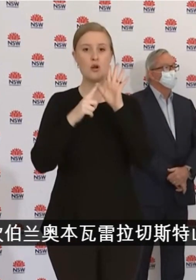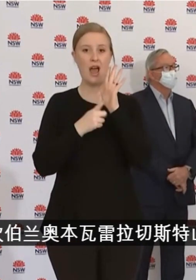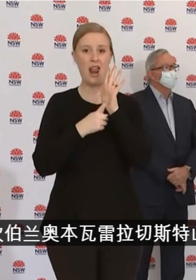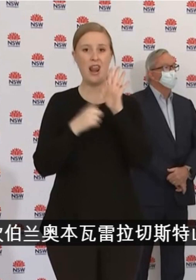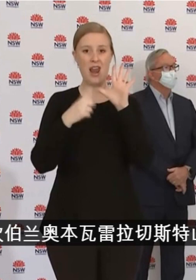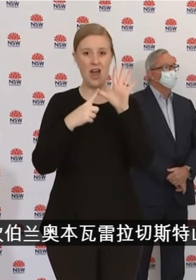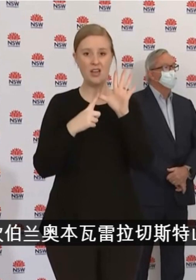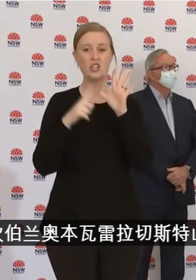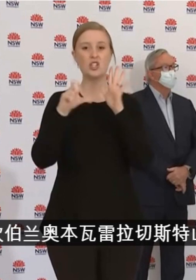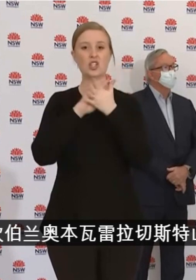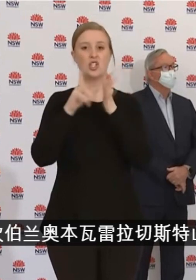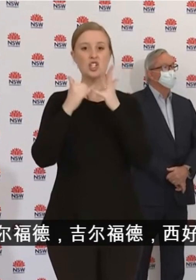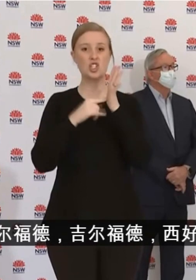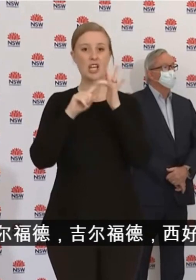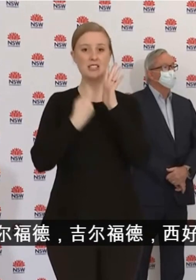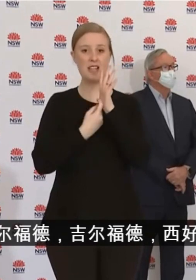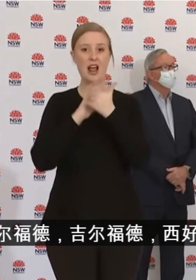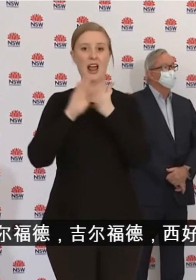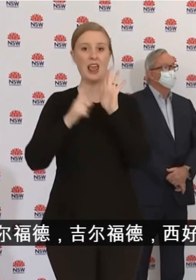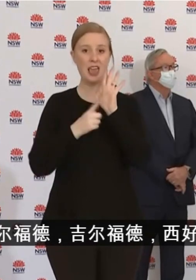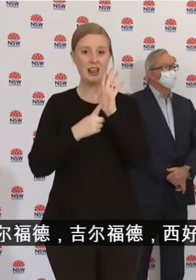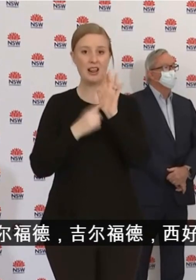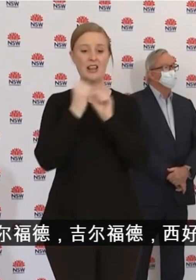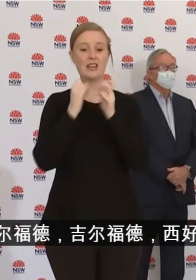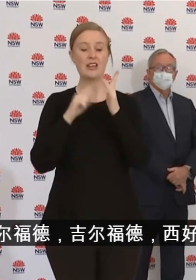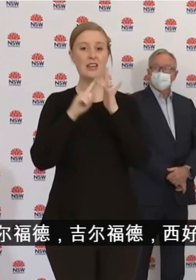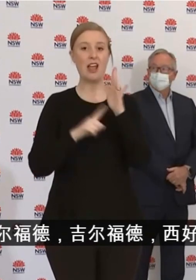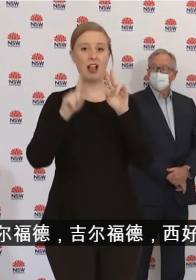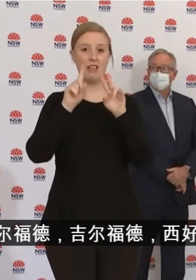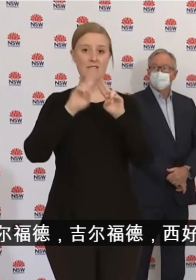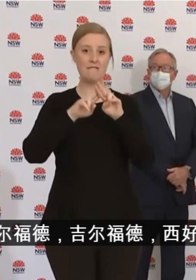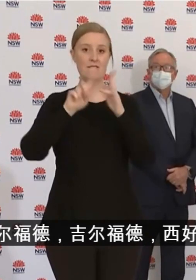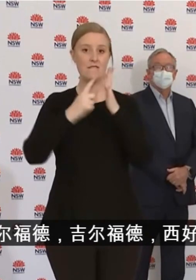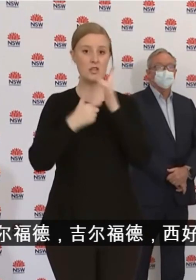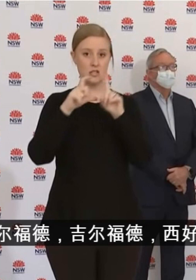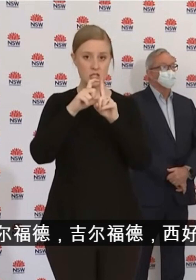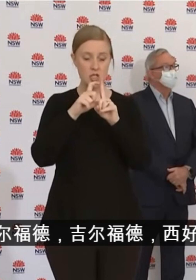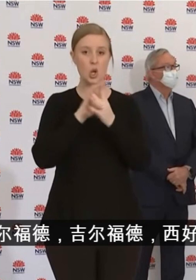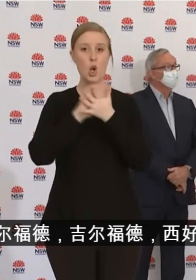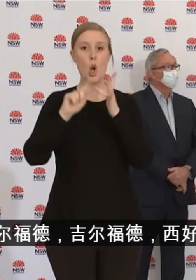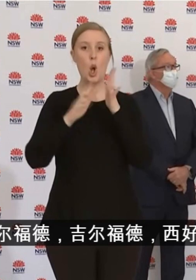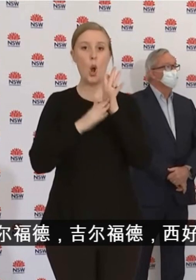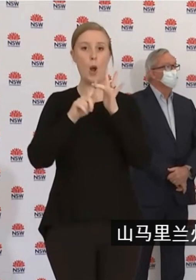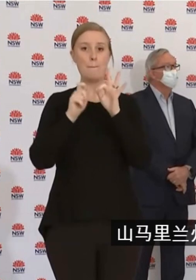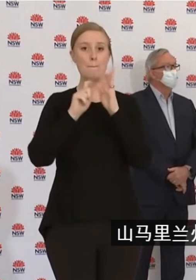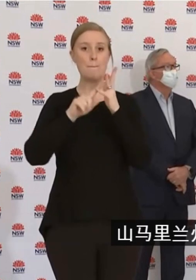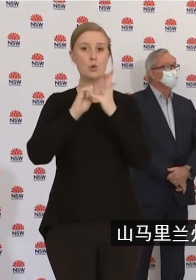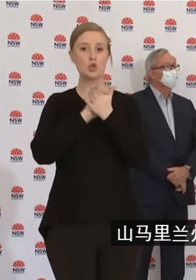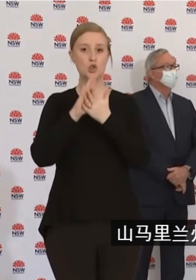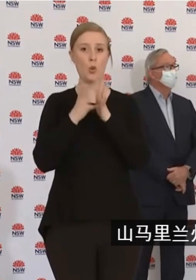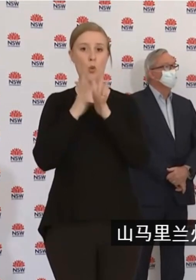Girraween, Granville, Greystanes, Guildford, Guildford West, Holyroyd, Homebush West, Lidcombe, Maze